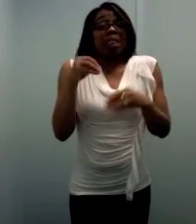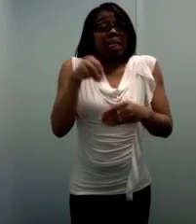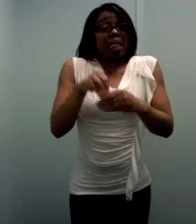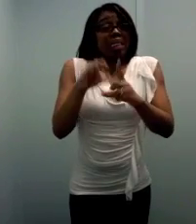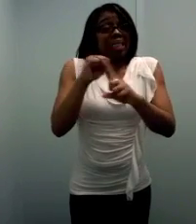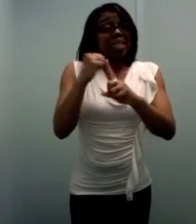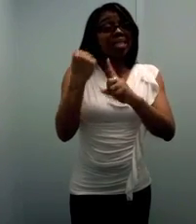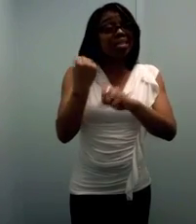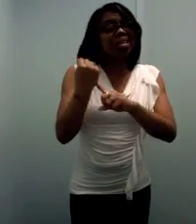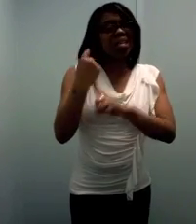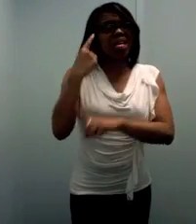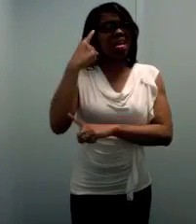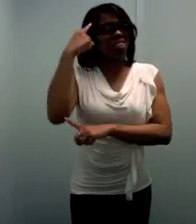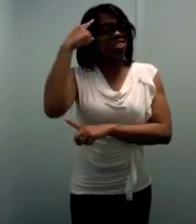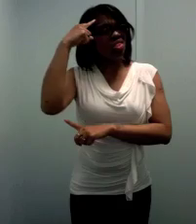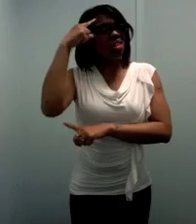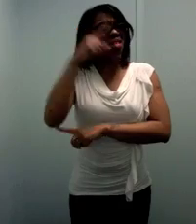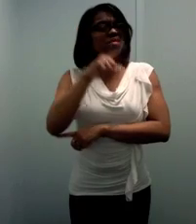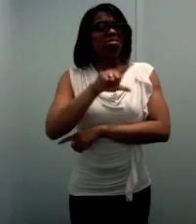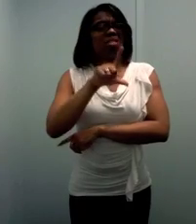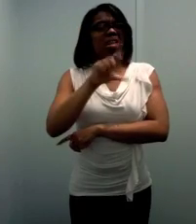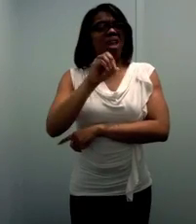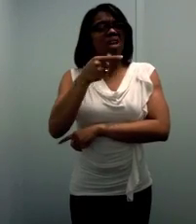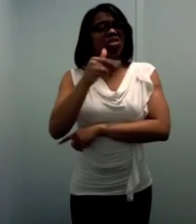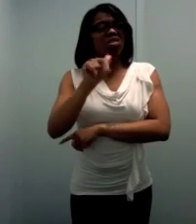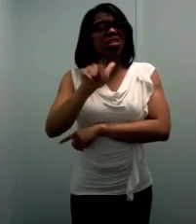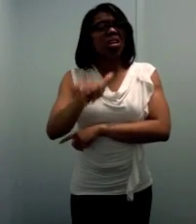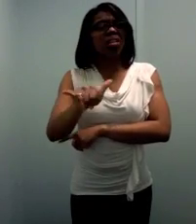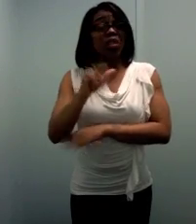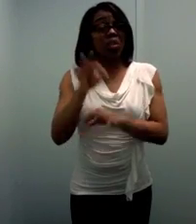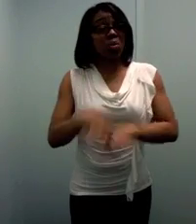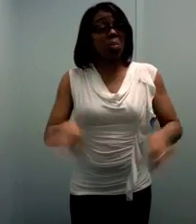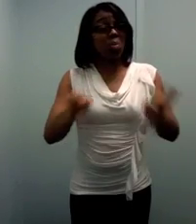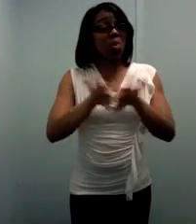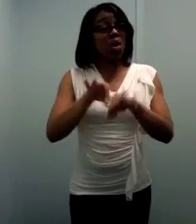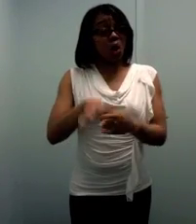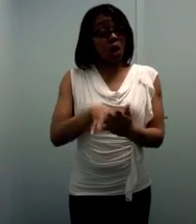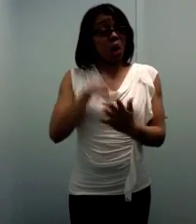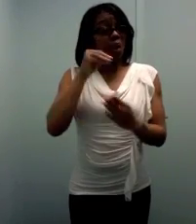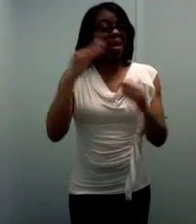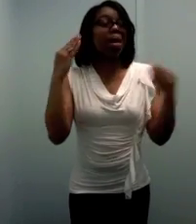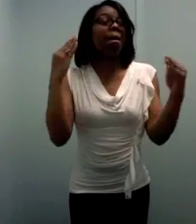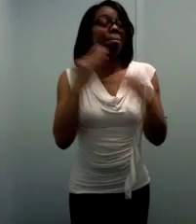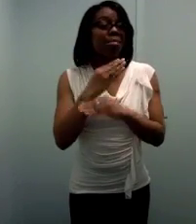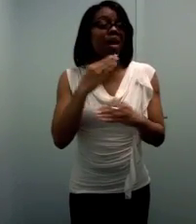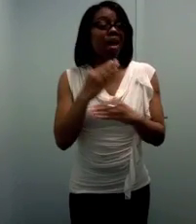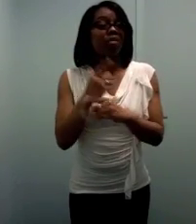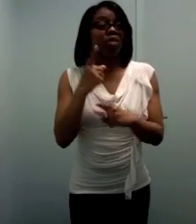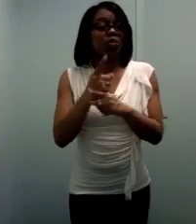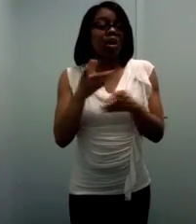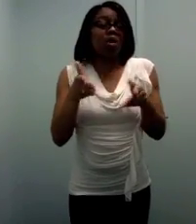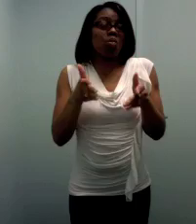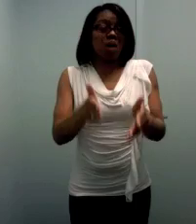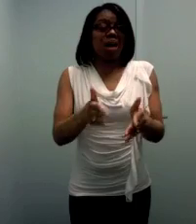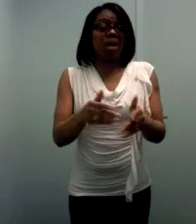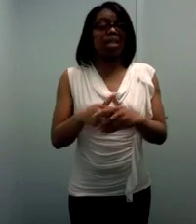and think logically. It's part of human society. It's very important to learn that. Math is a great way to do that. So let's ask another